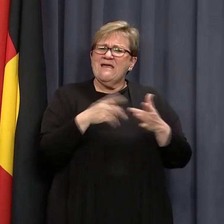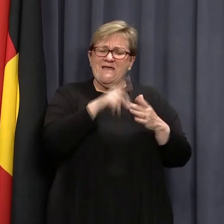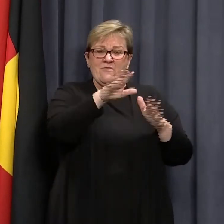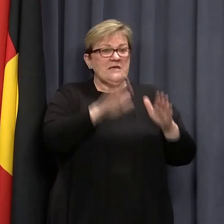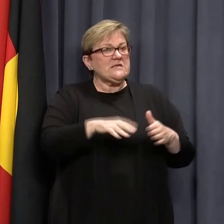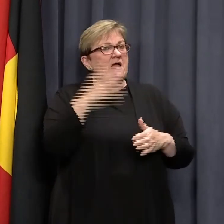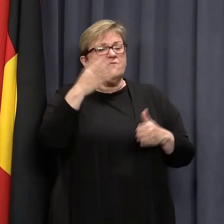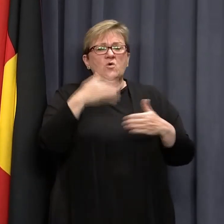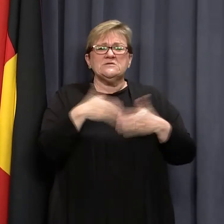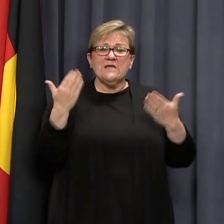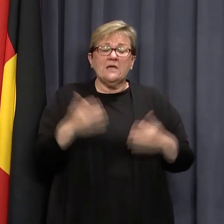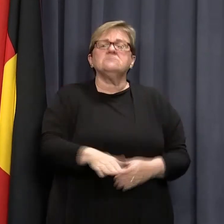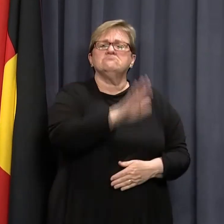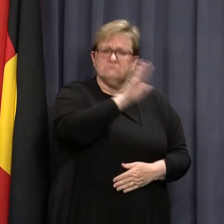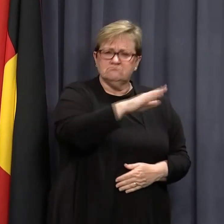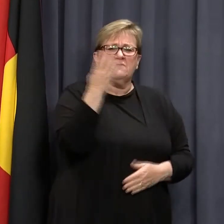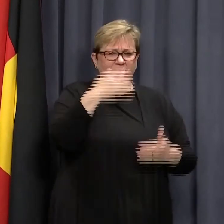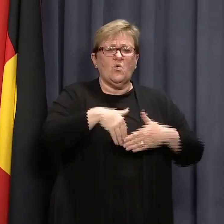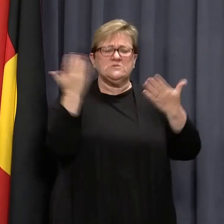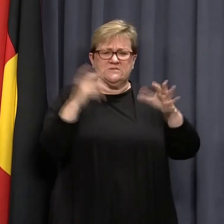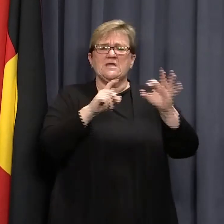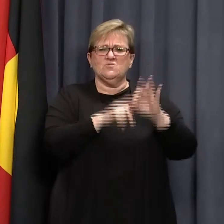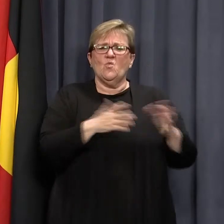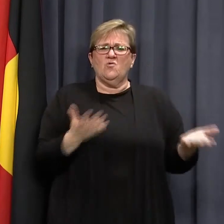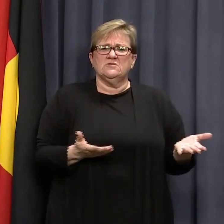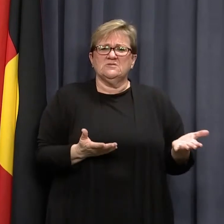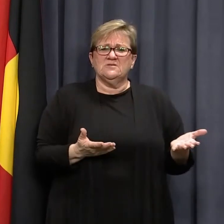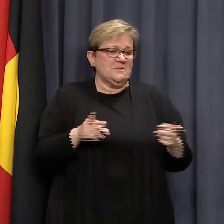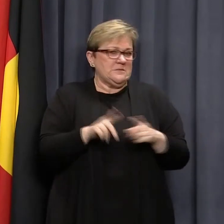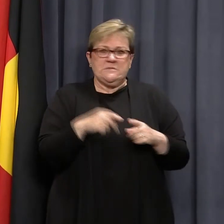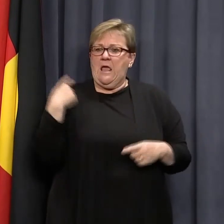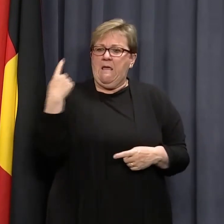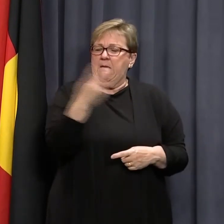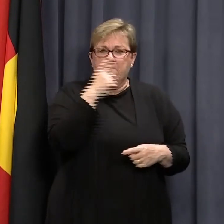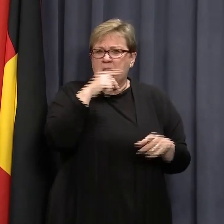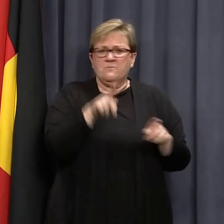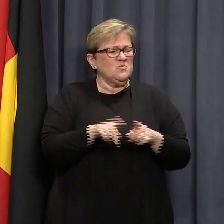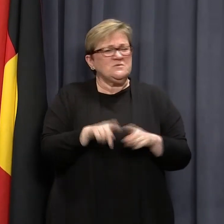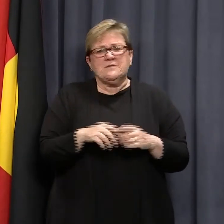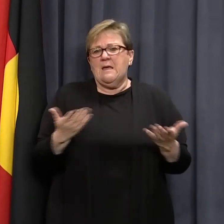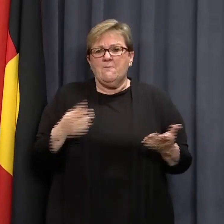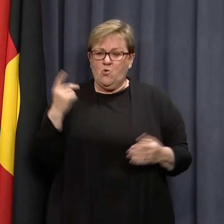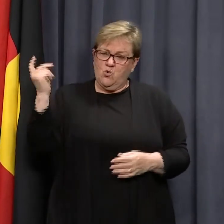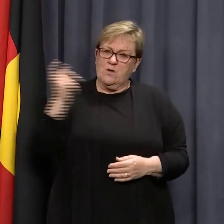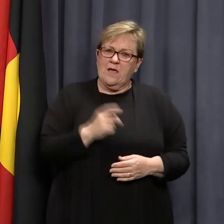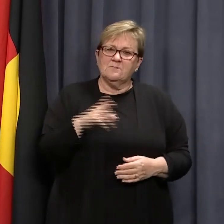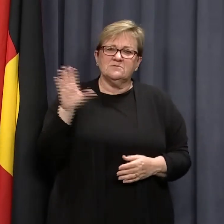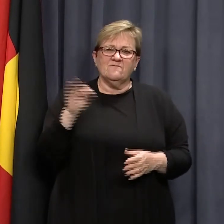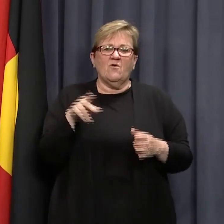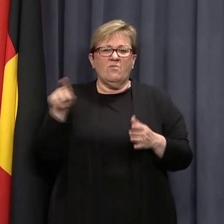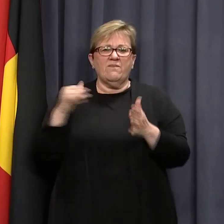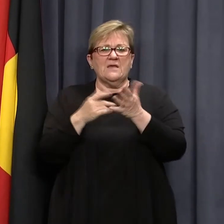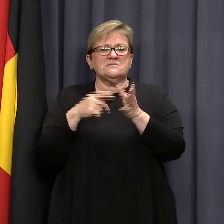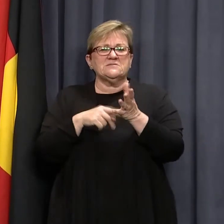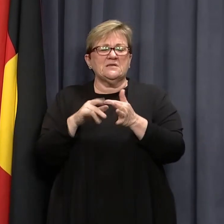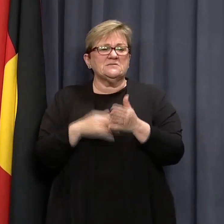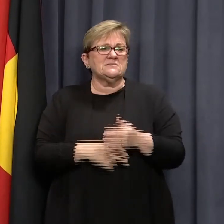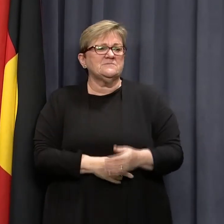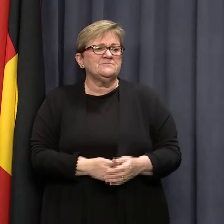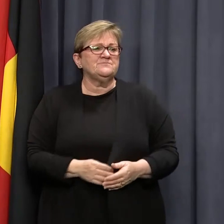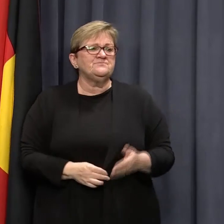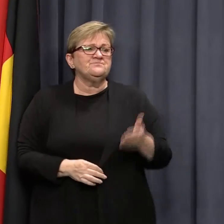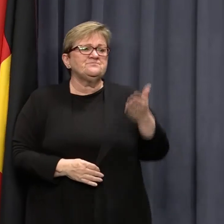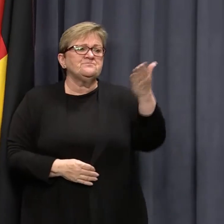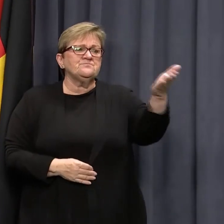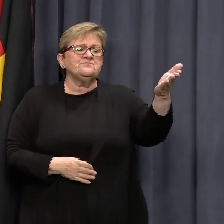here for 14 days, they would spend 14 days in quarantine, just like anybody else who's coming back from those states. We've heard from a